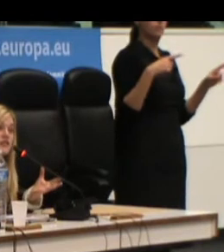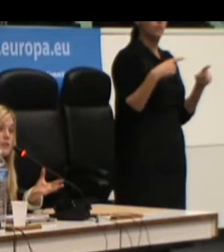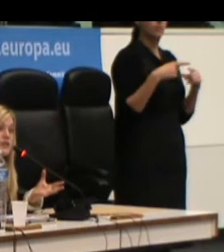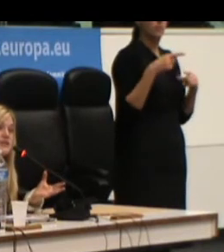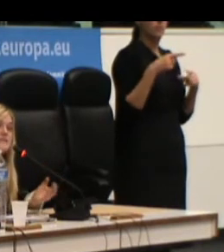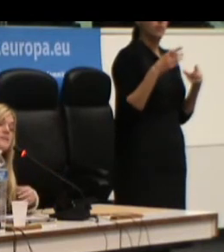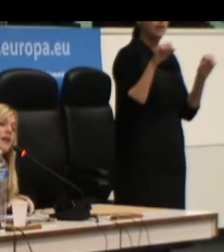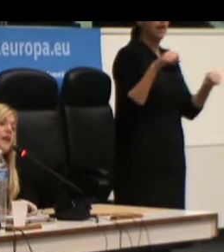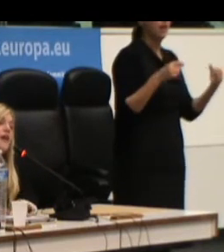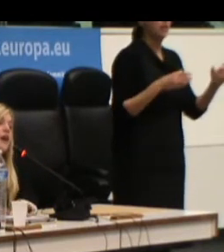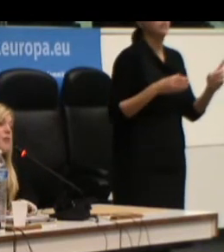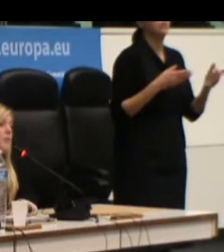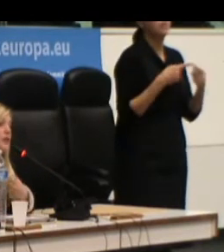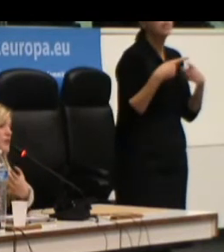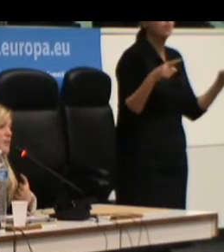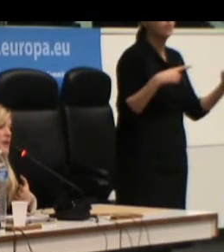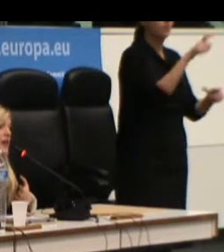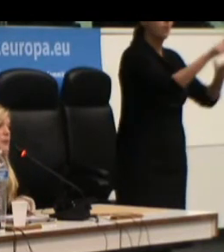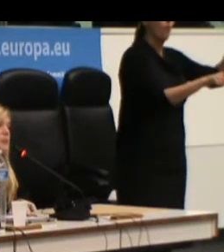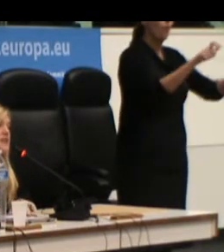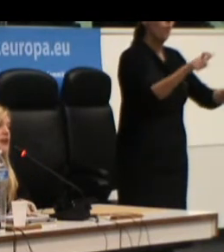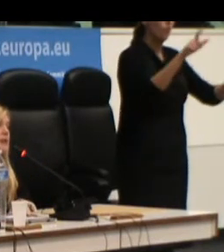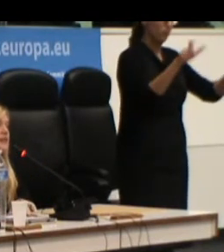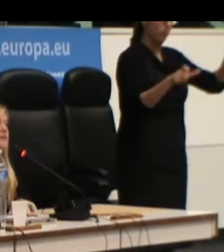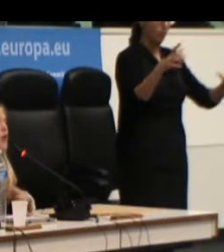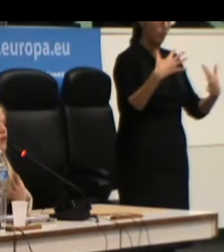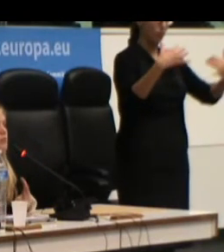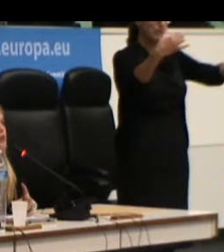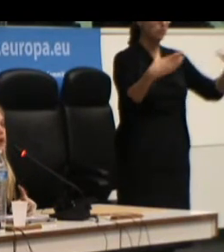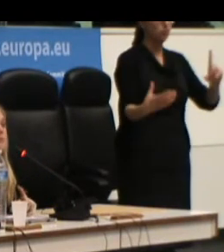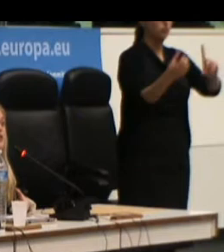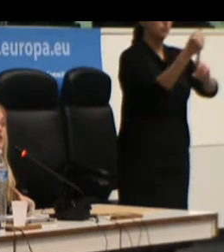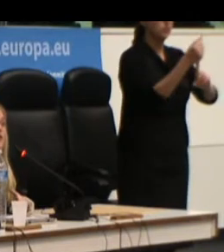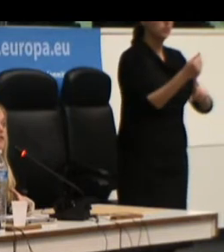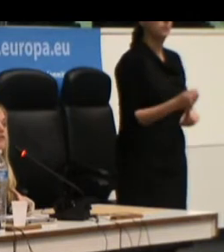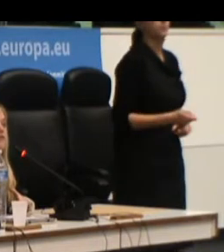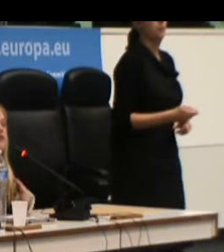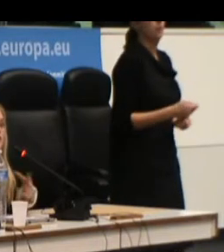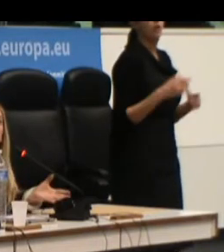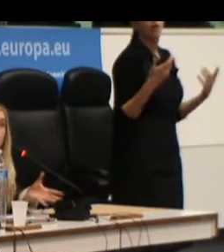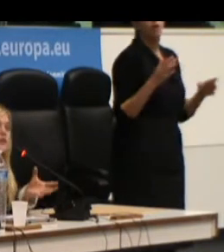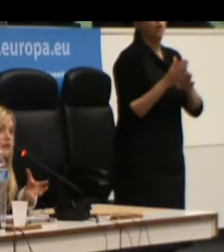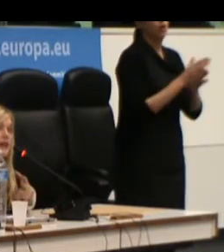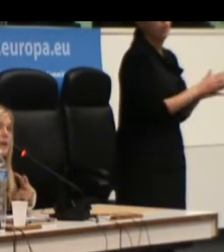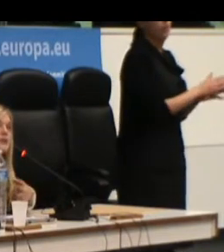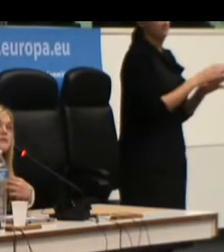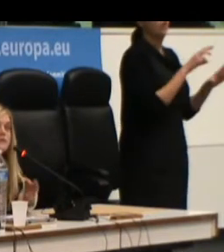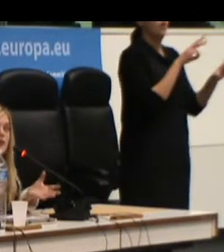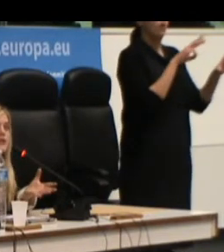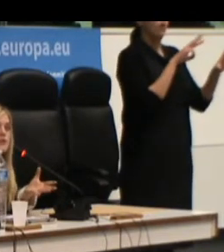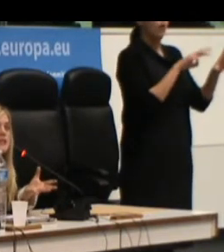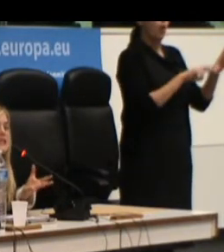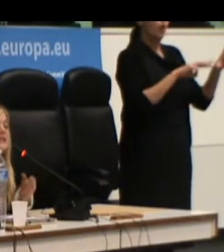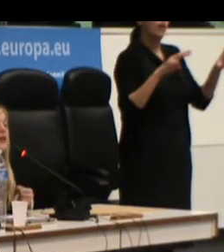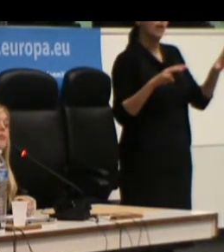reach a different audience. Another element of that would be developing online book clubs. I know that a lot of those already happen